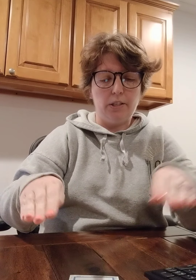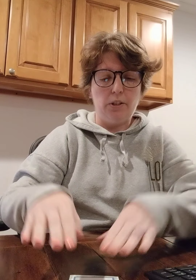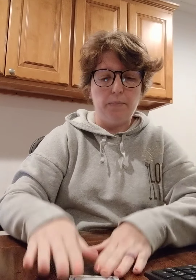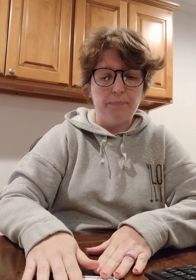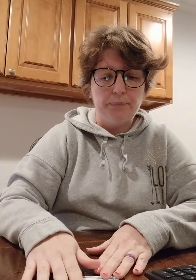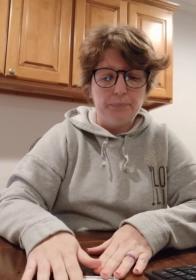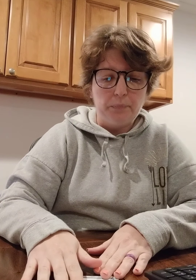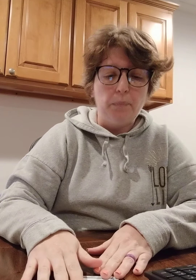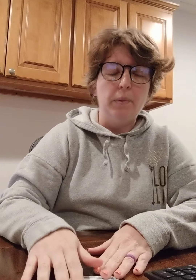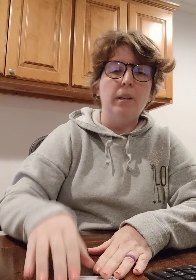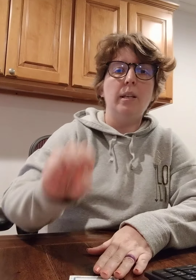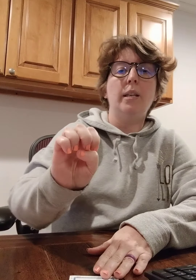two.